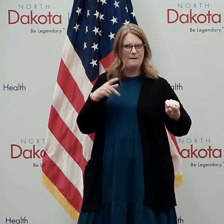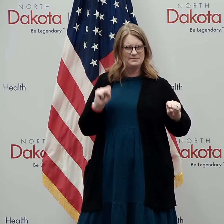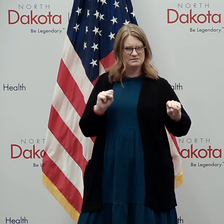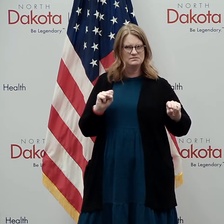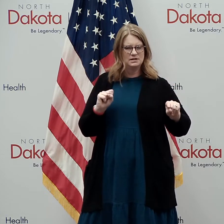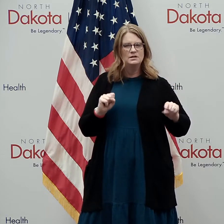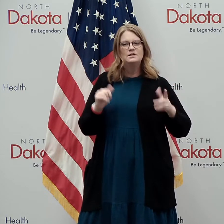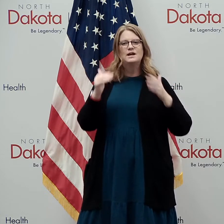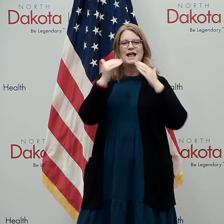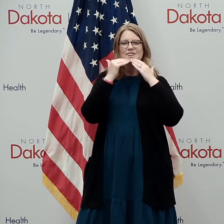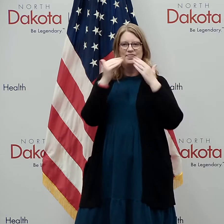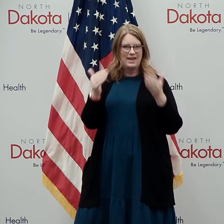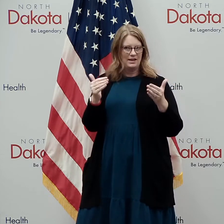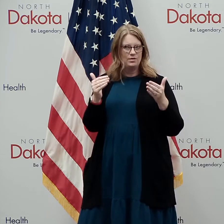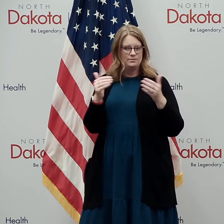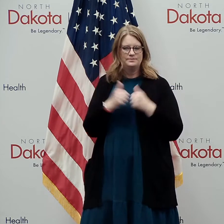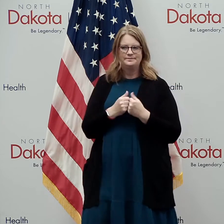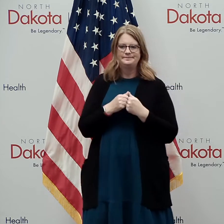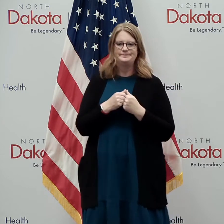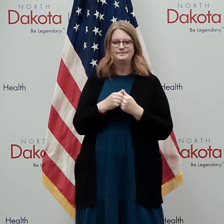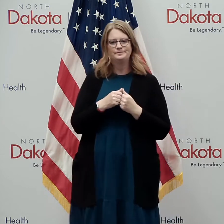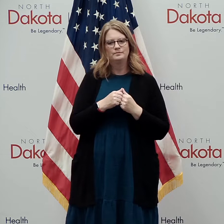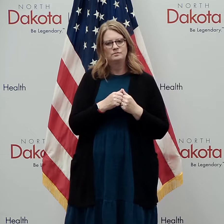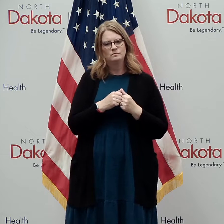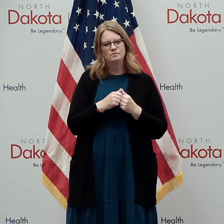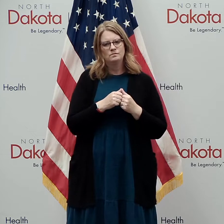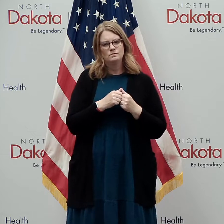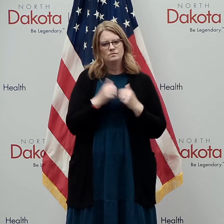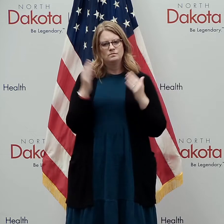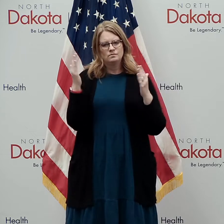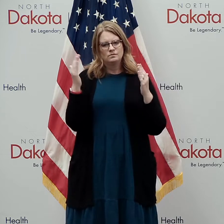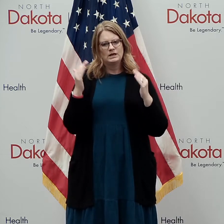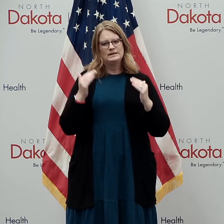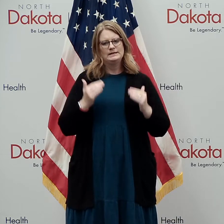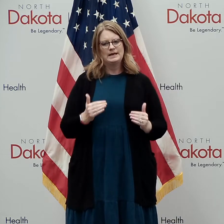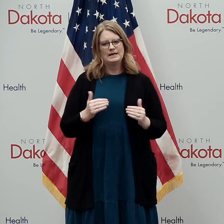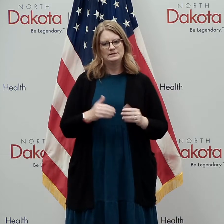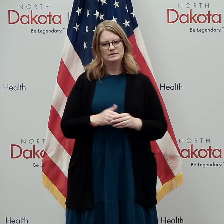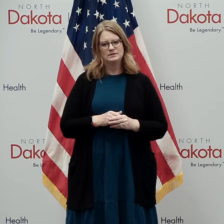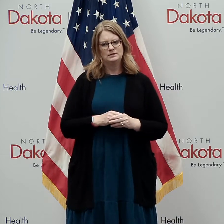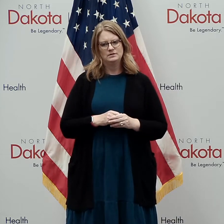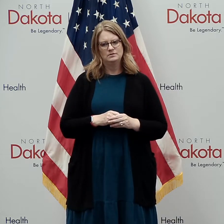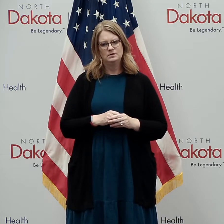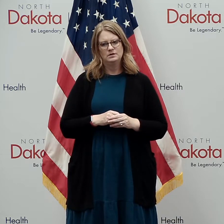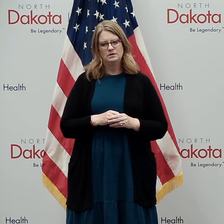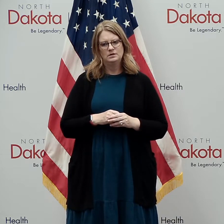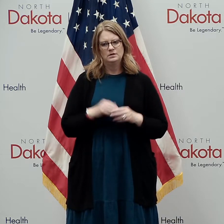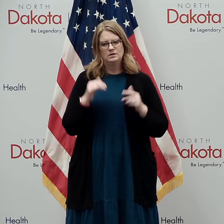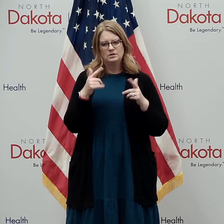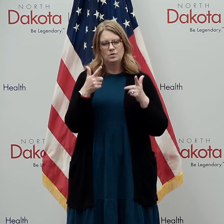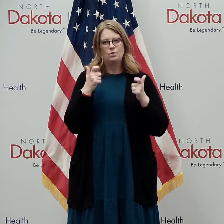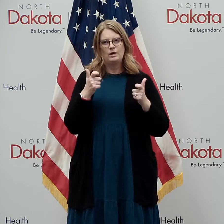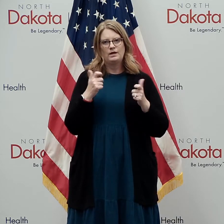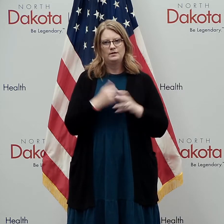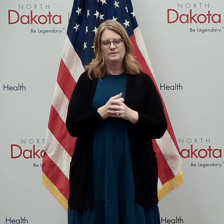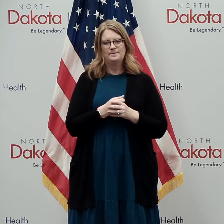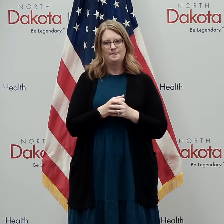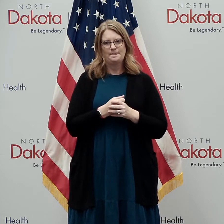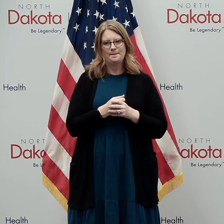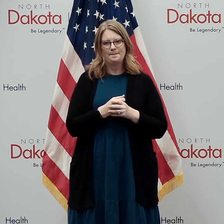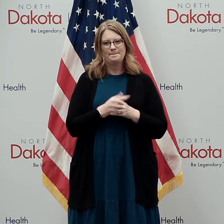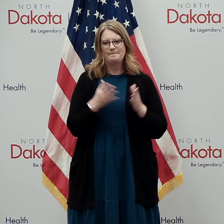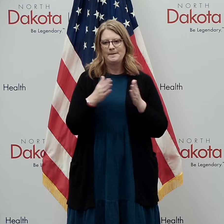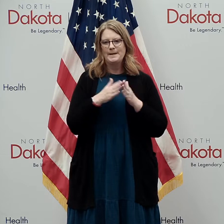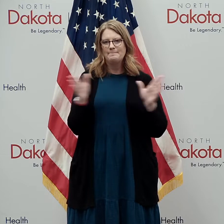And again, thank you if you are. Next topic has to do with a quick